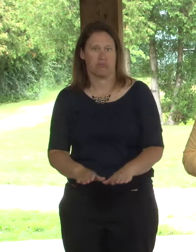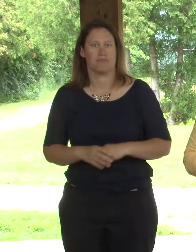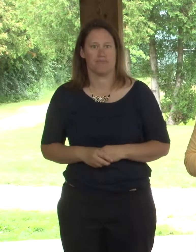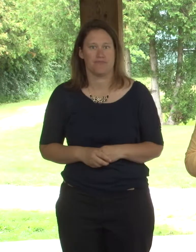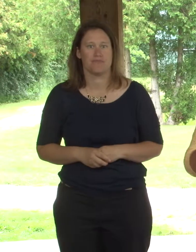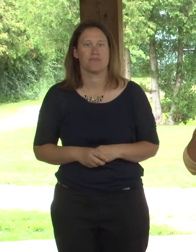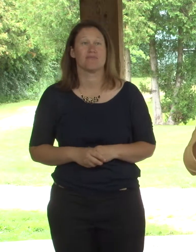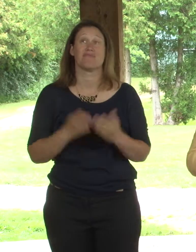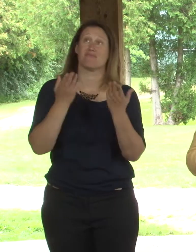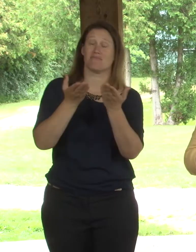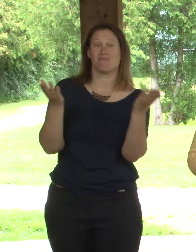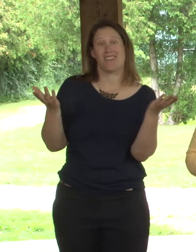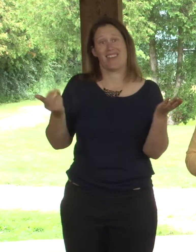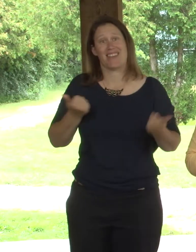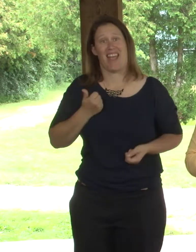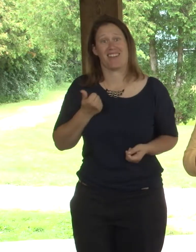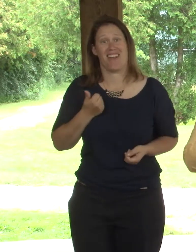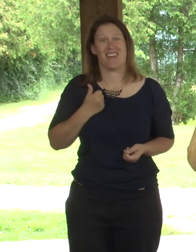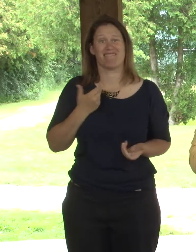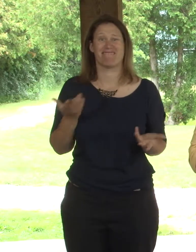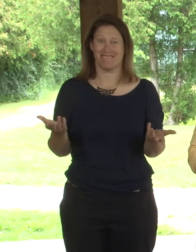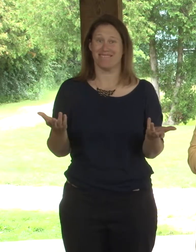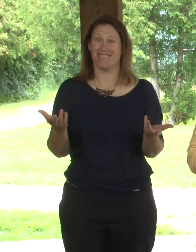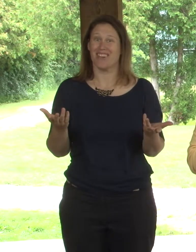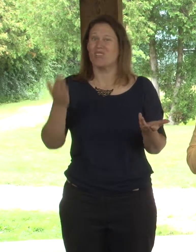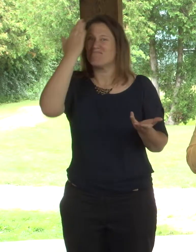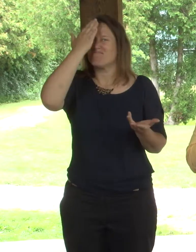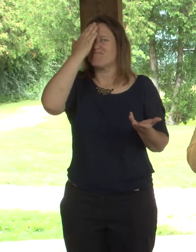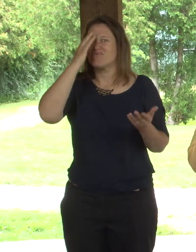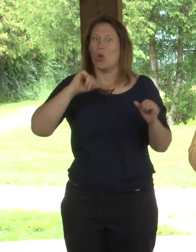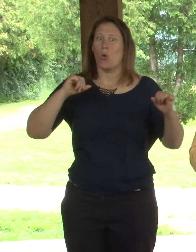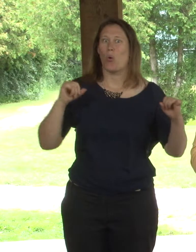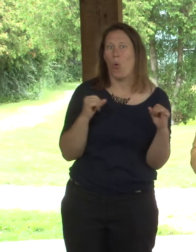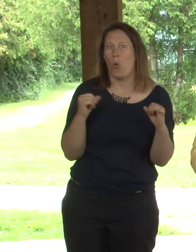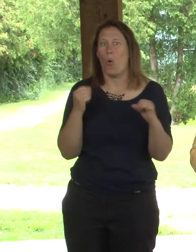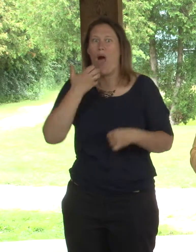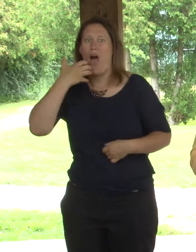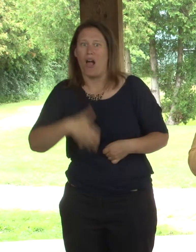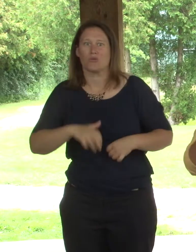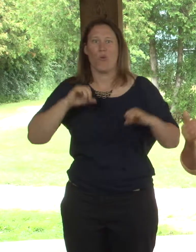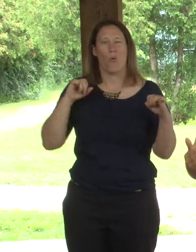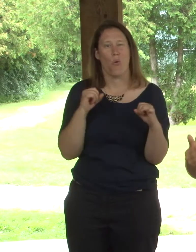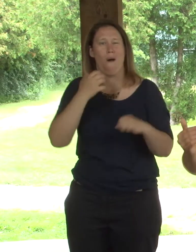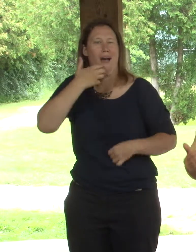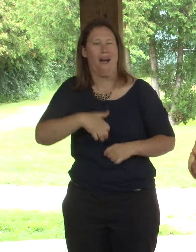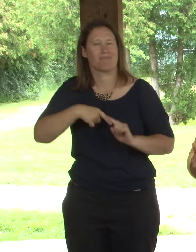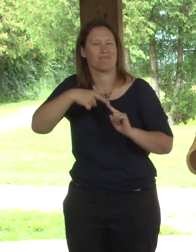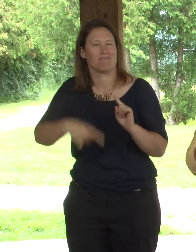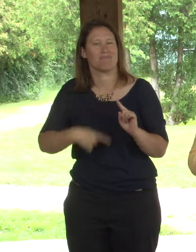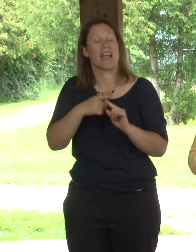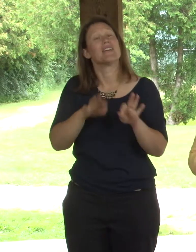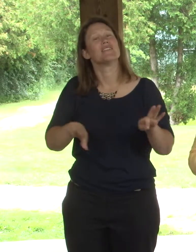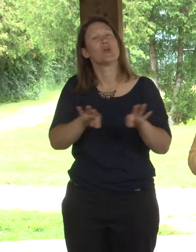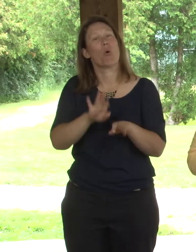Canada. Again, wearing proper clothing based on the winter weather or the summer weather